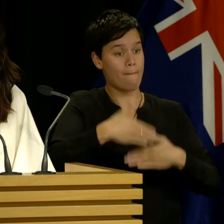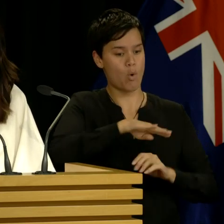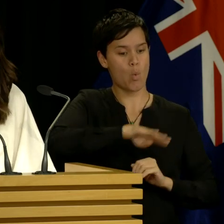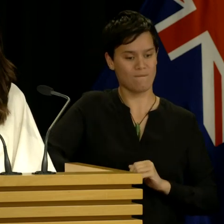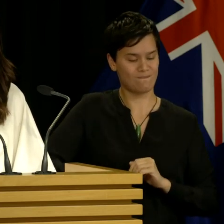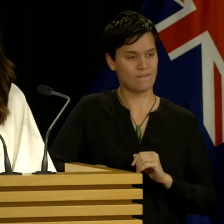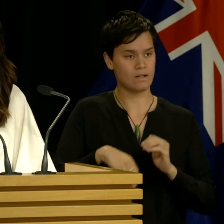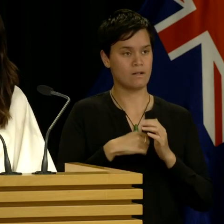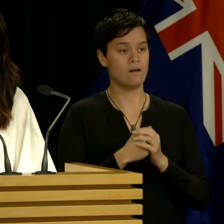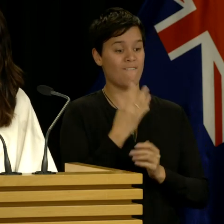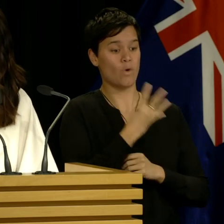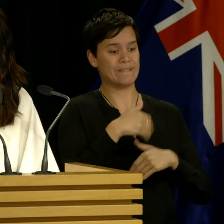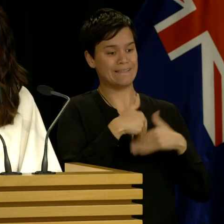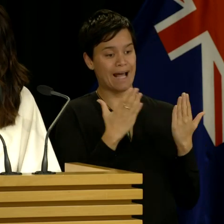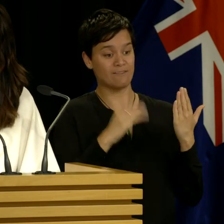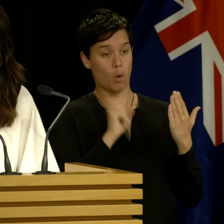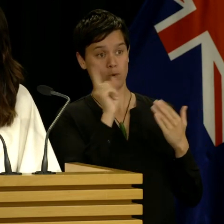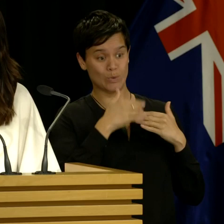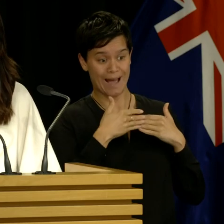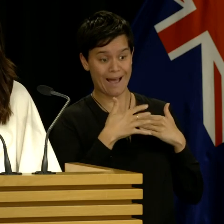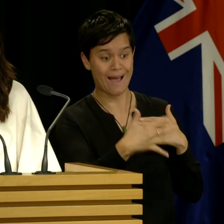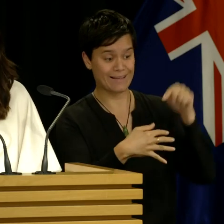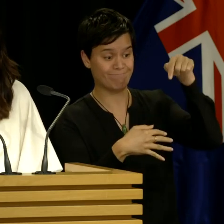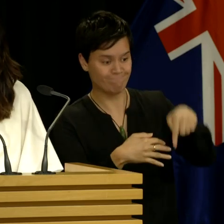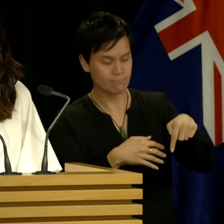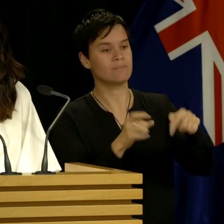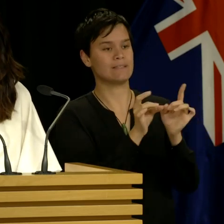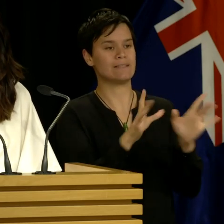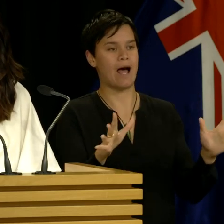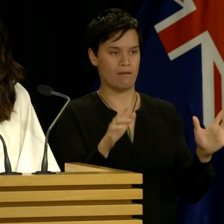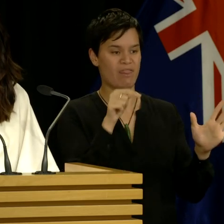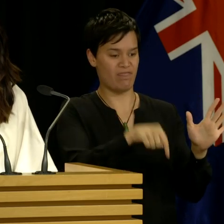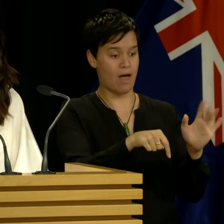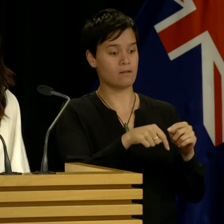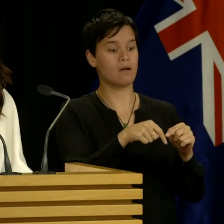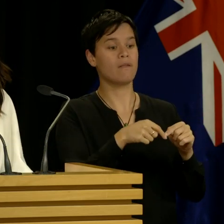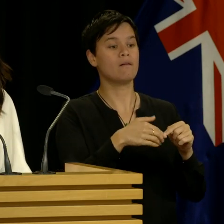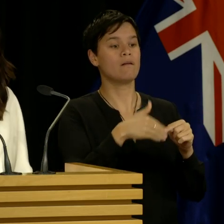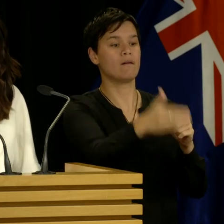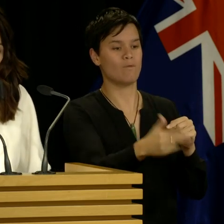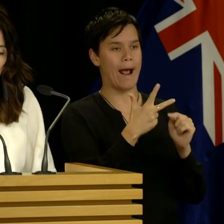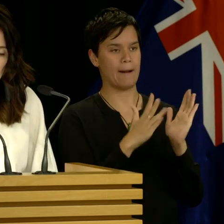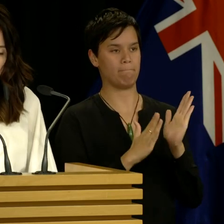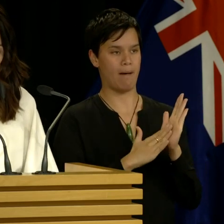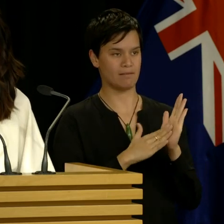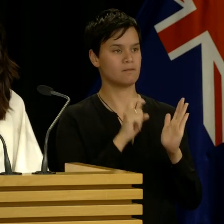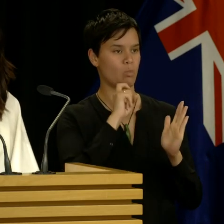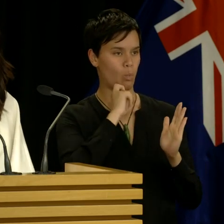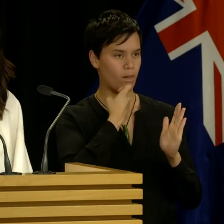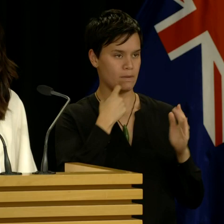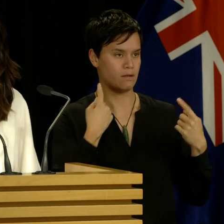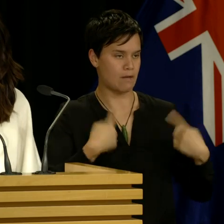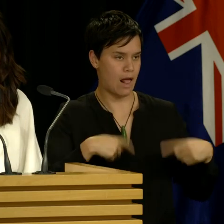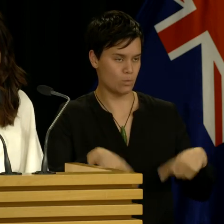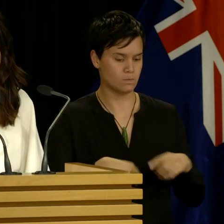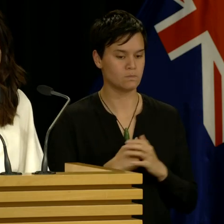days from today, and last for approximately 8 months. MSD continues to provide assistance to those